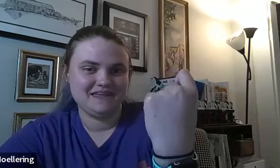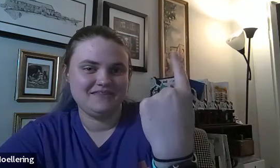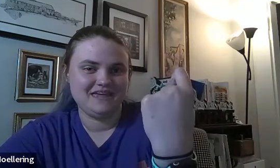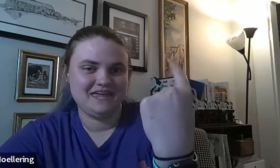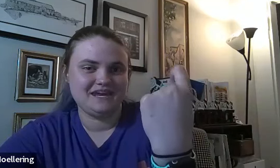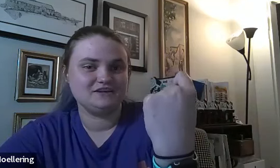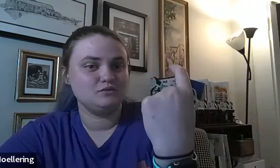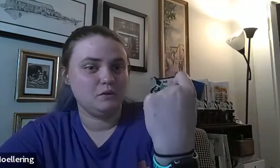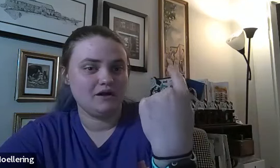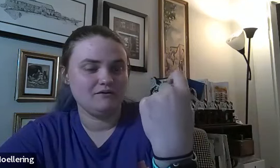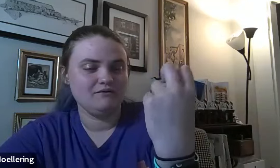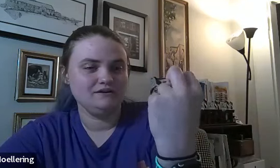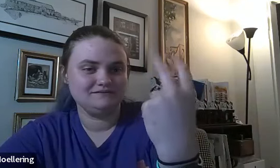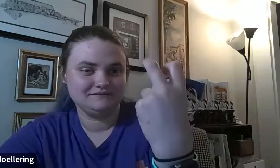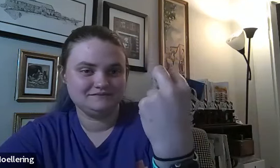and then 12,